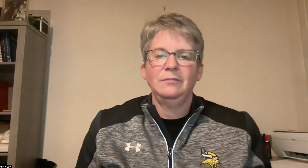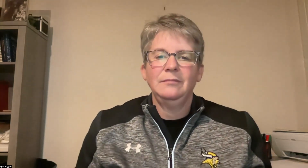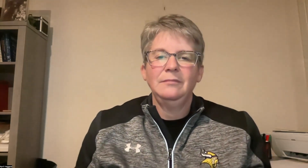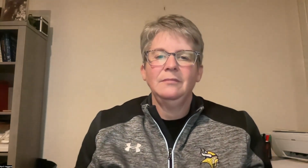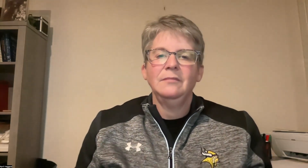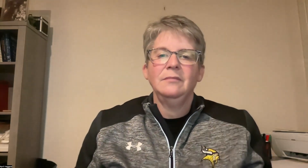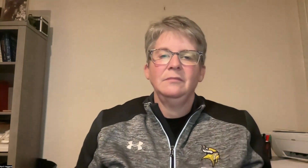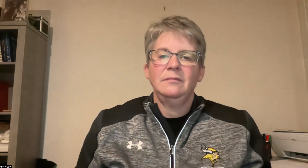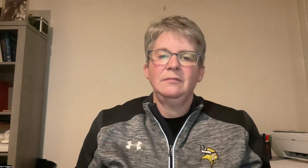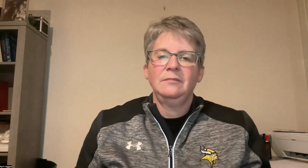Yes.